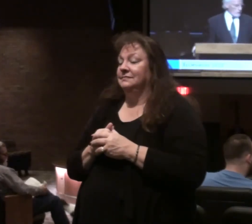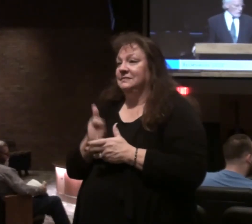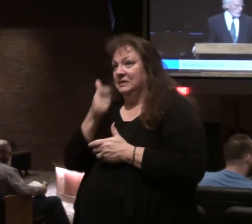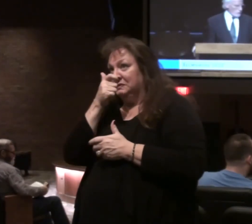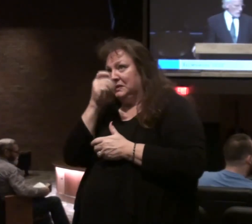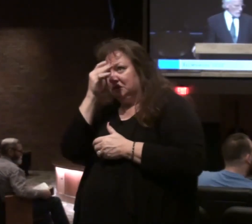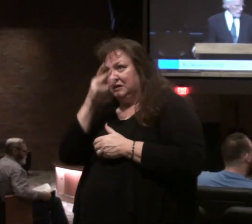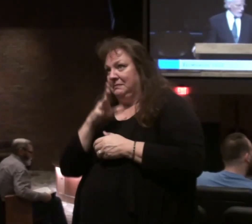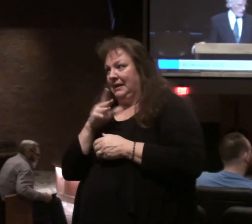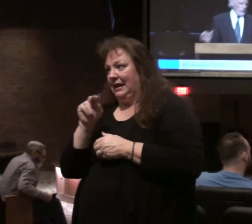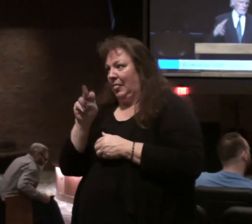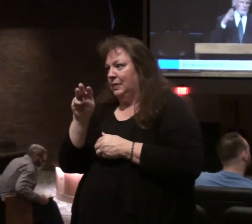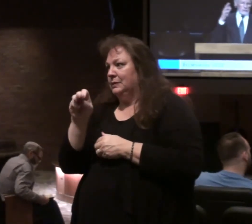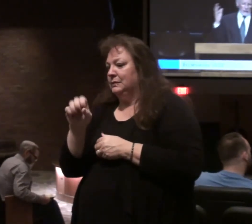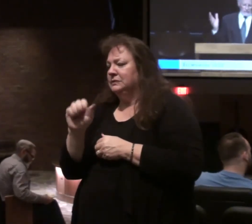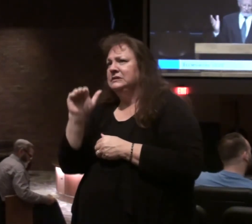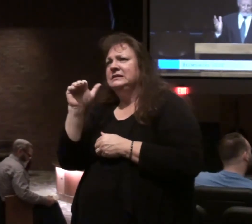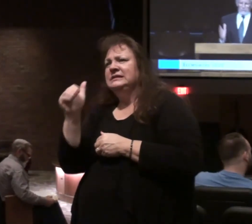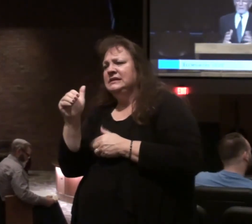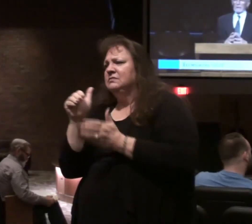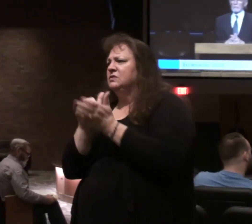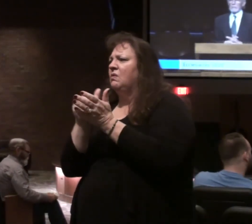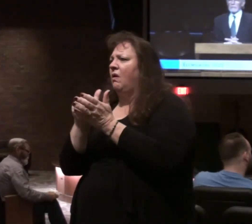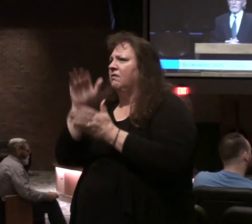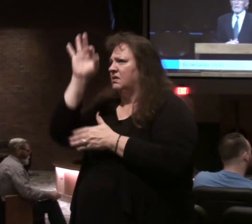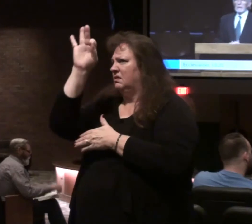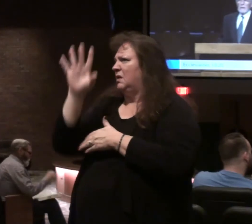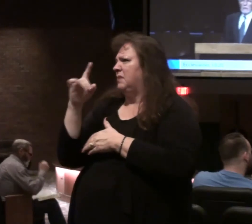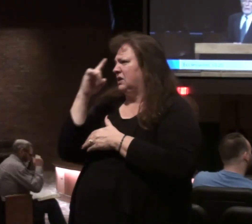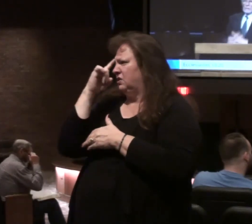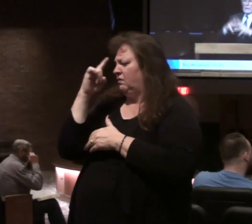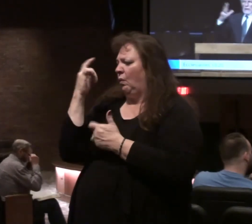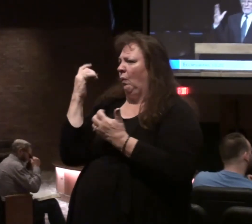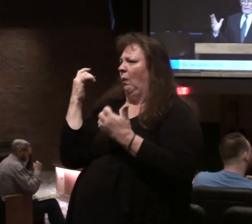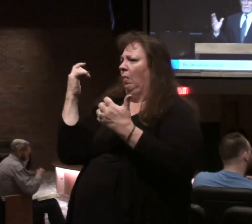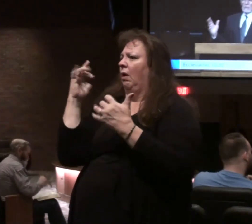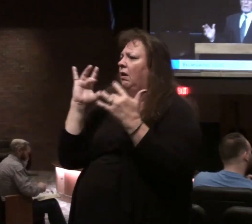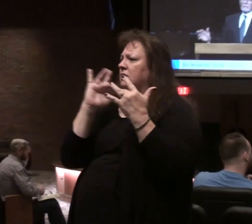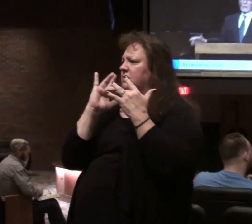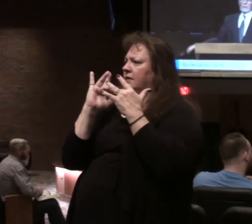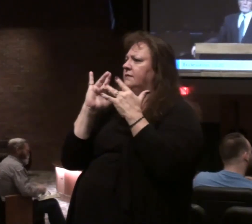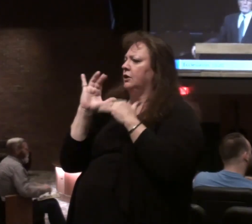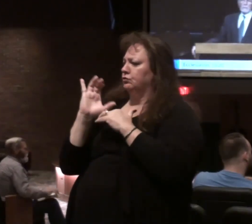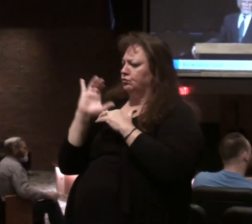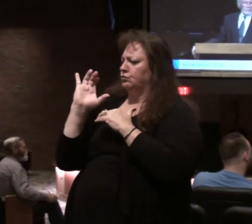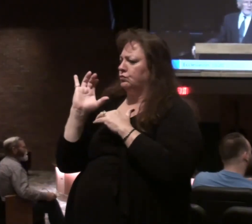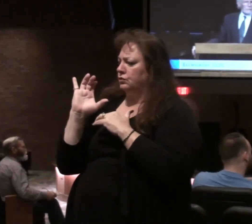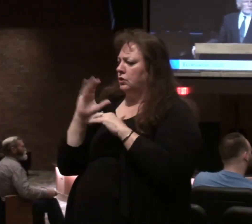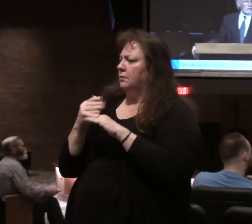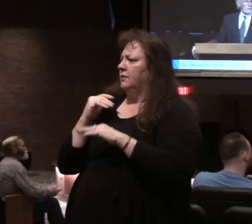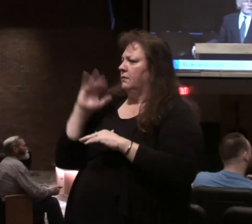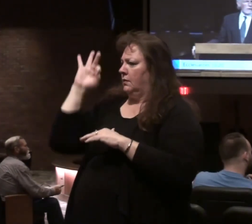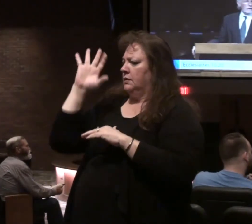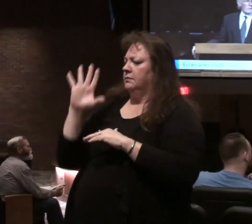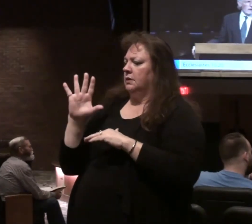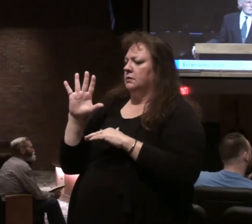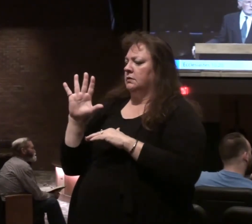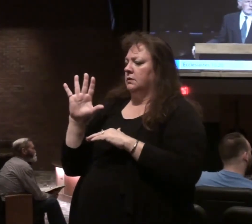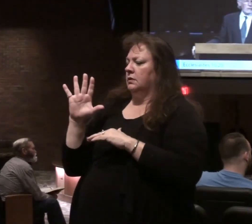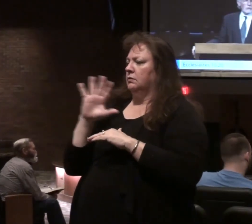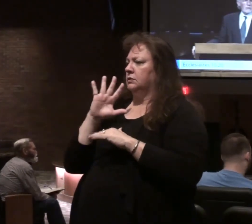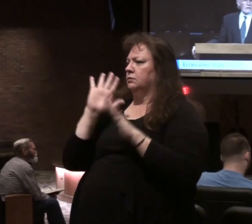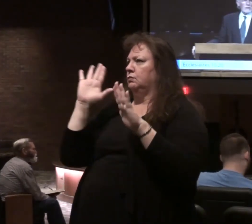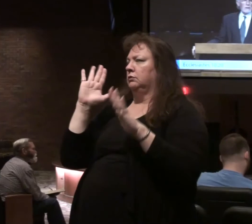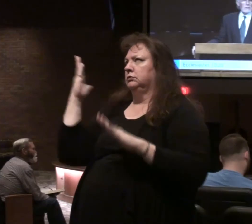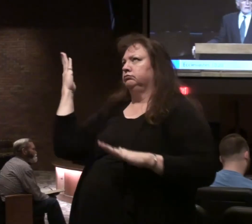a man on the news the other night, and he appears often. He's the pastor of a large evangelical church. The former pastor there was a great